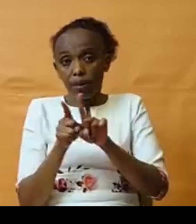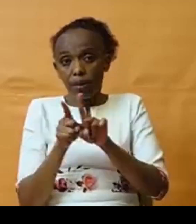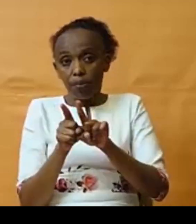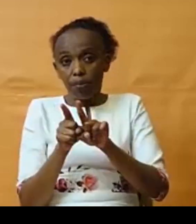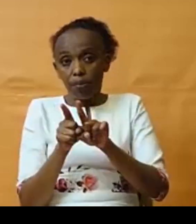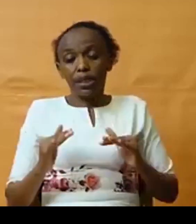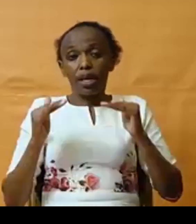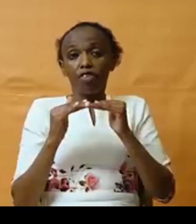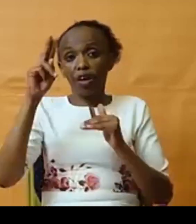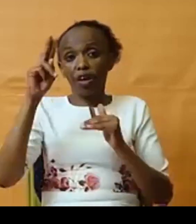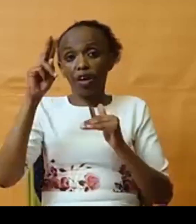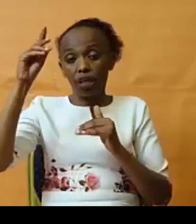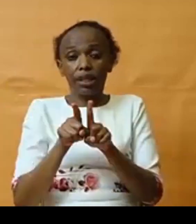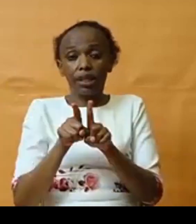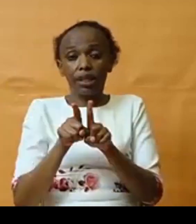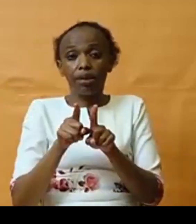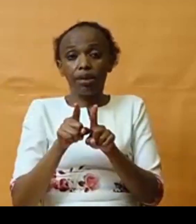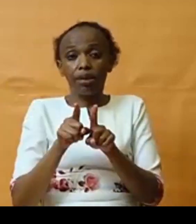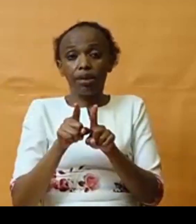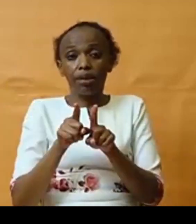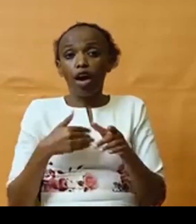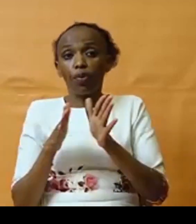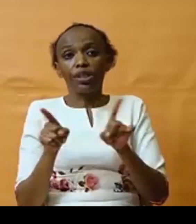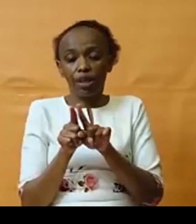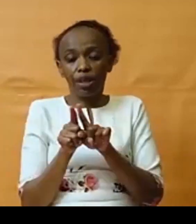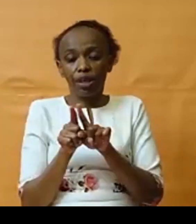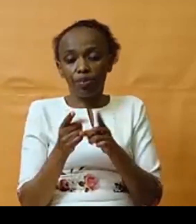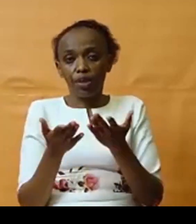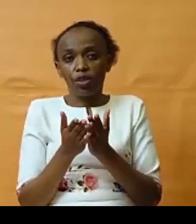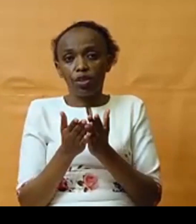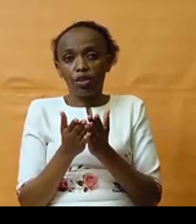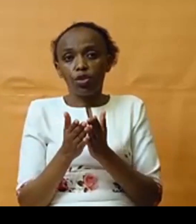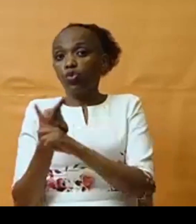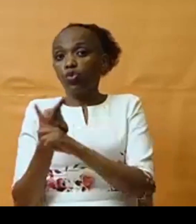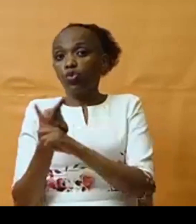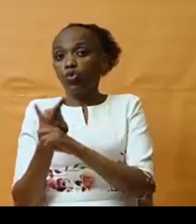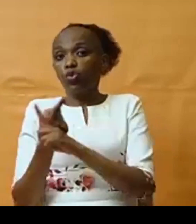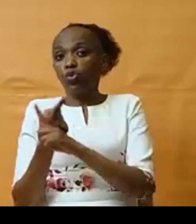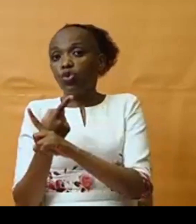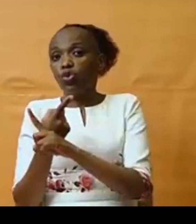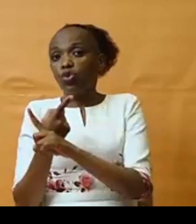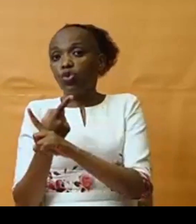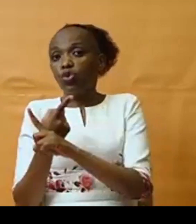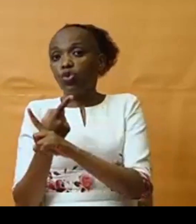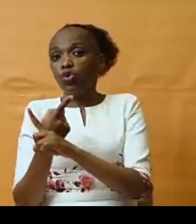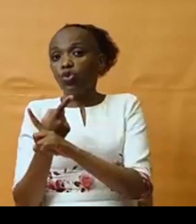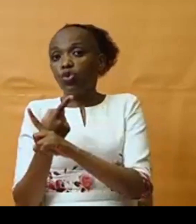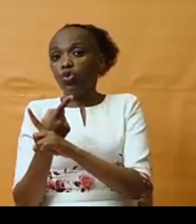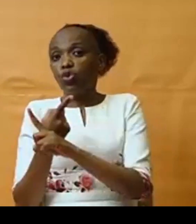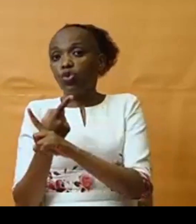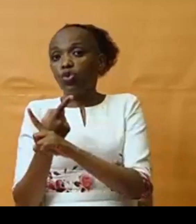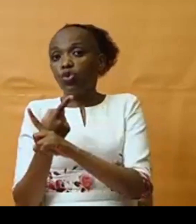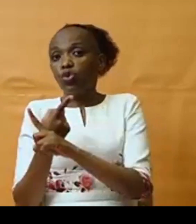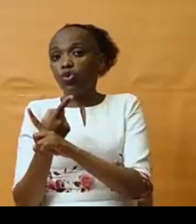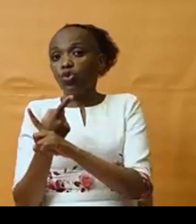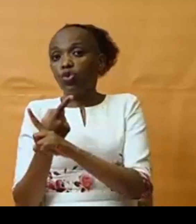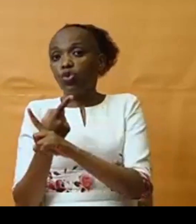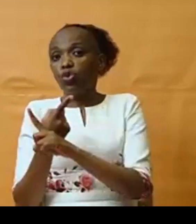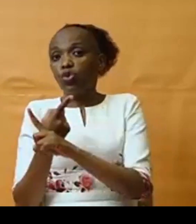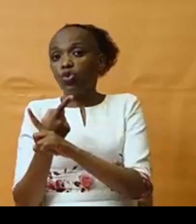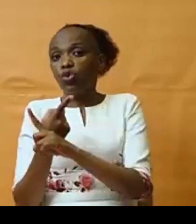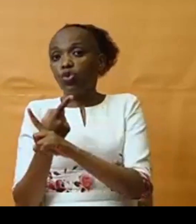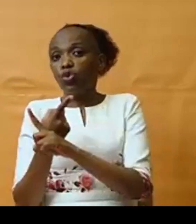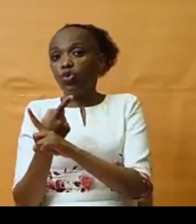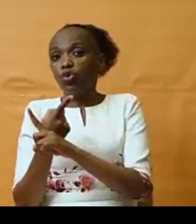we also have an opportunity to also diversify our instruments in that regard, which is also something we are looking at, of increasing